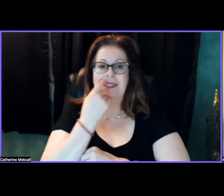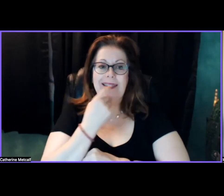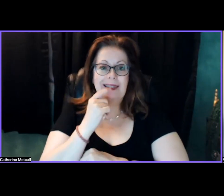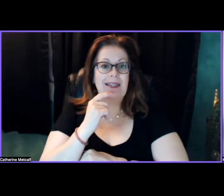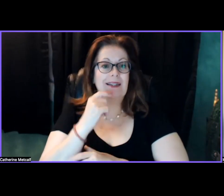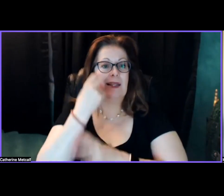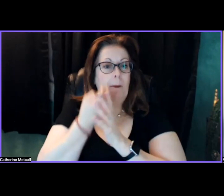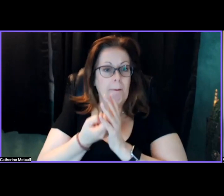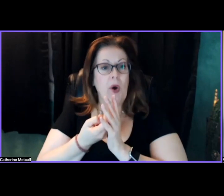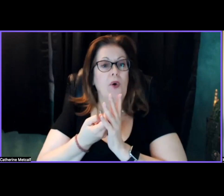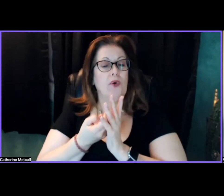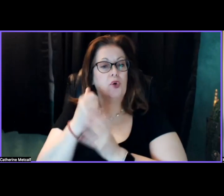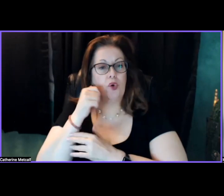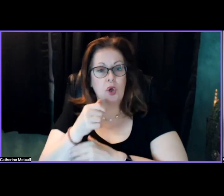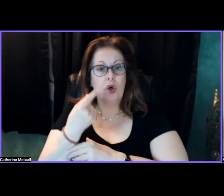girl, gears, moon.